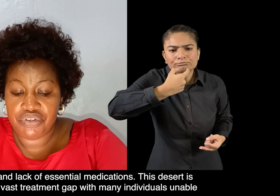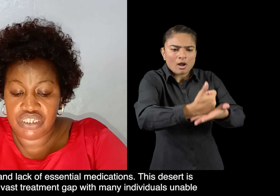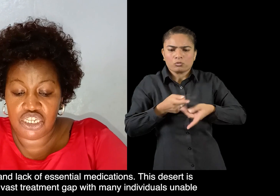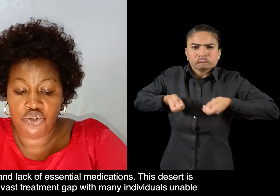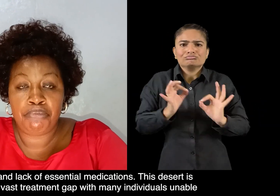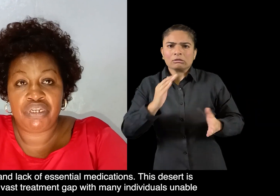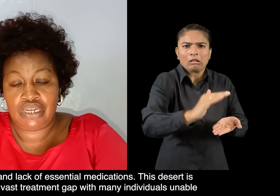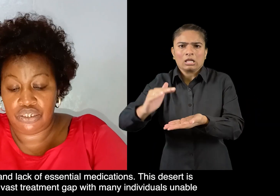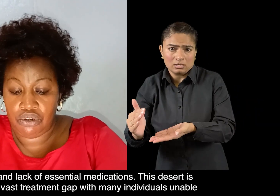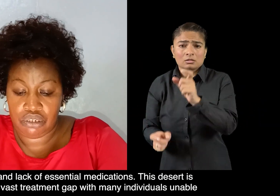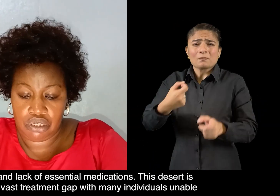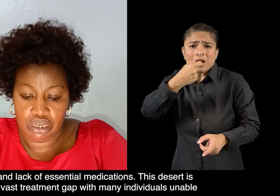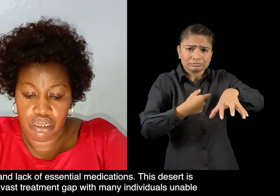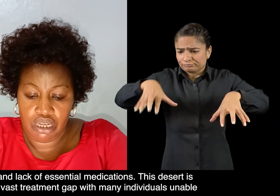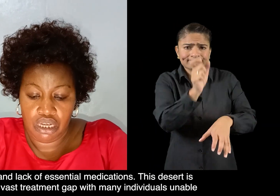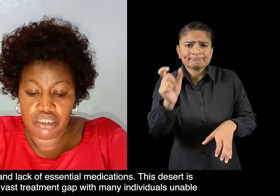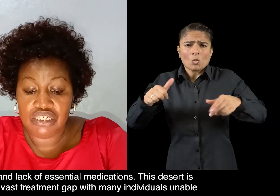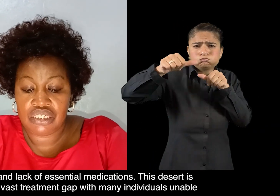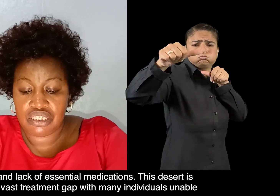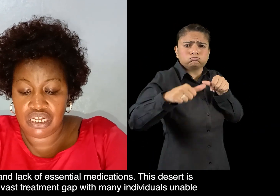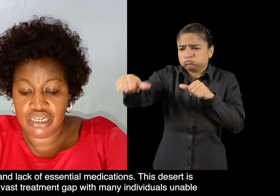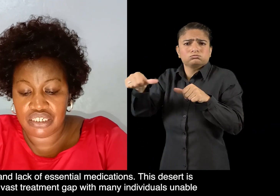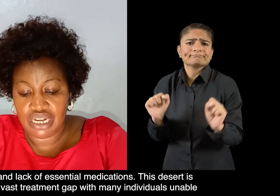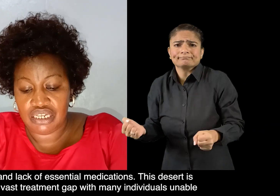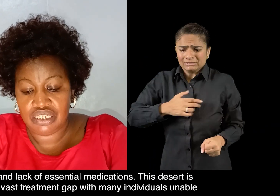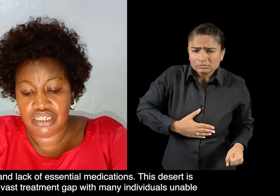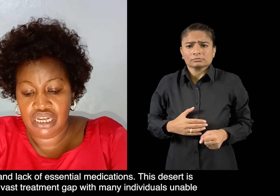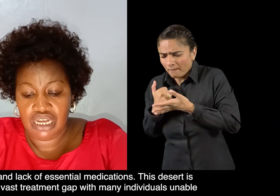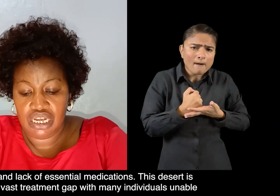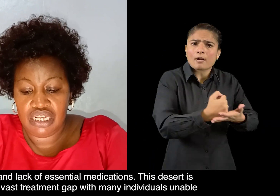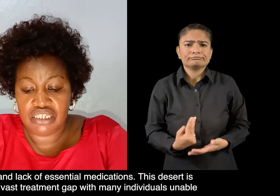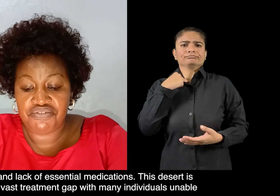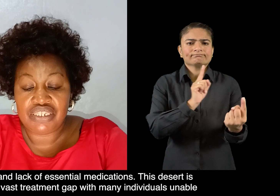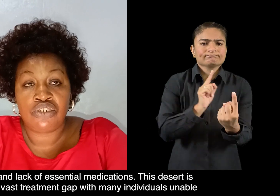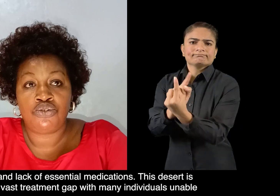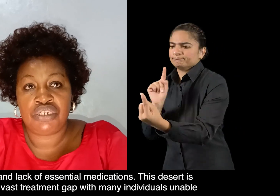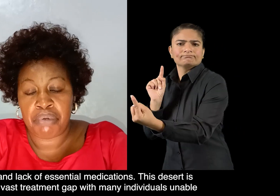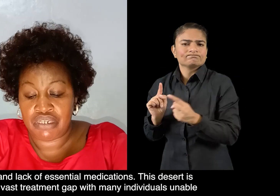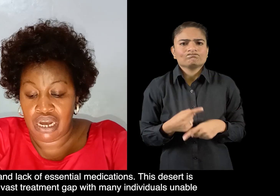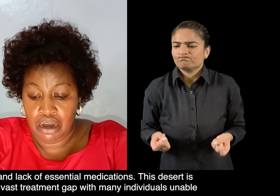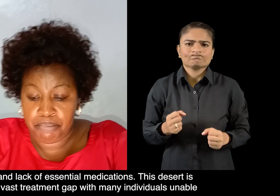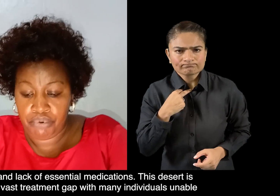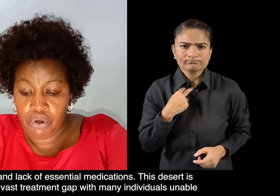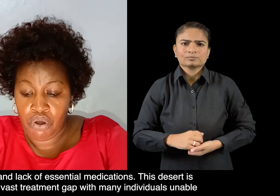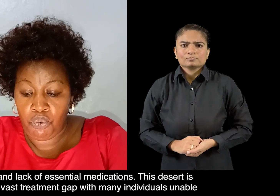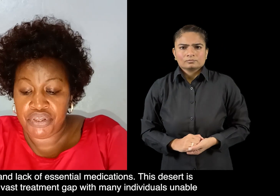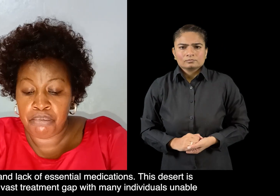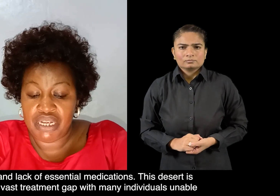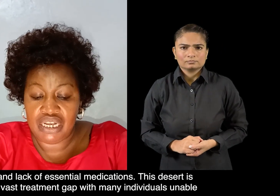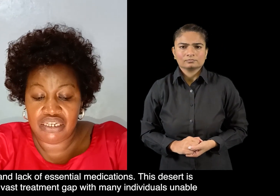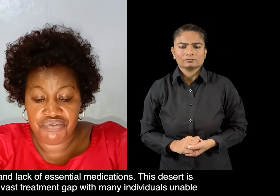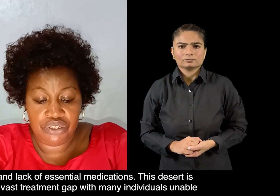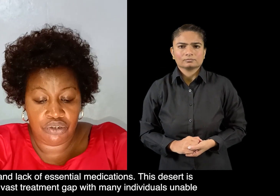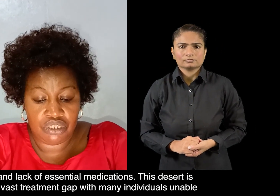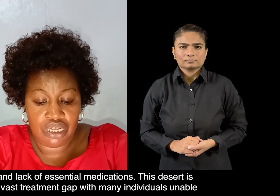lack of essential medications. This result is a vast treatment gap with